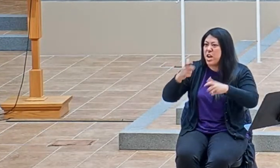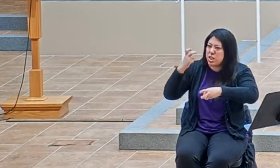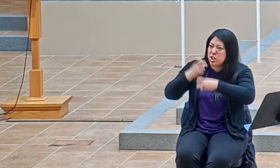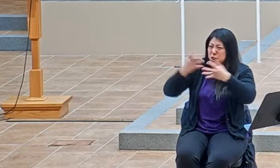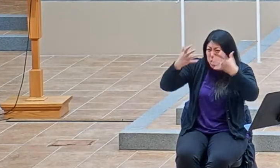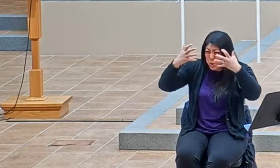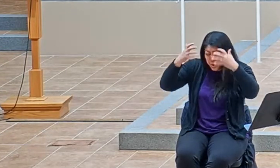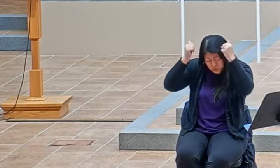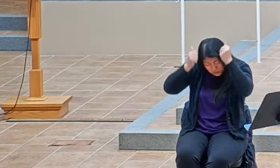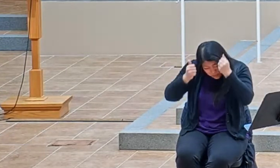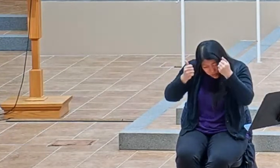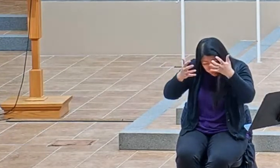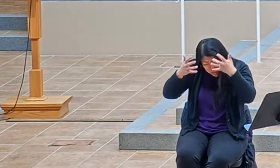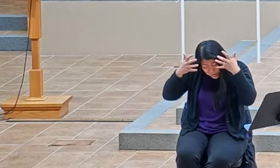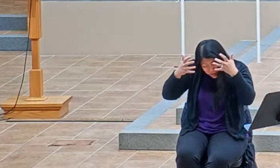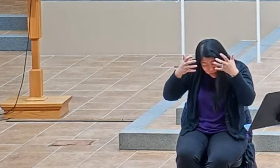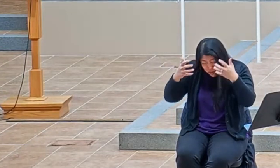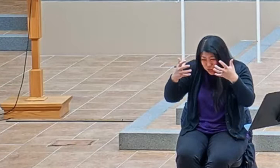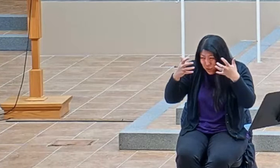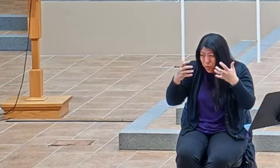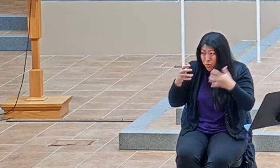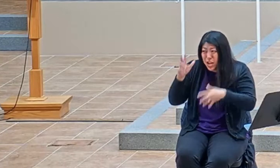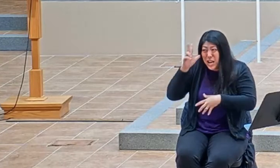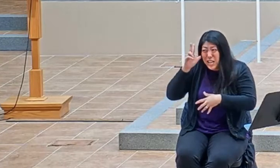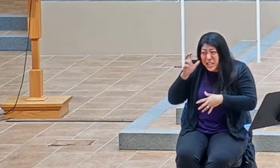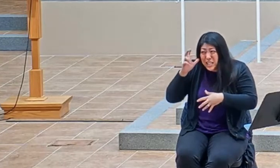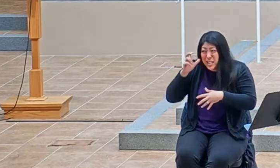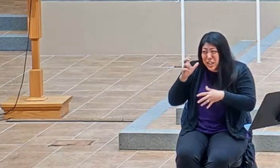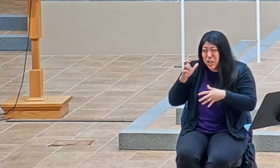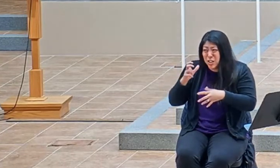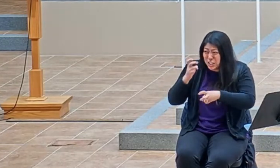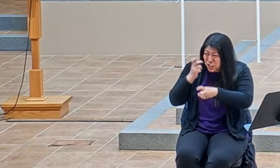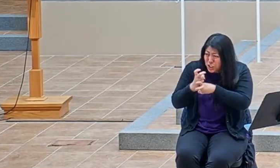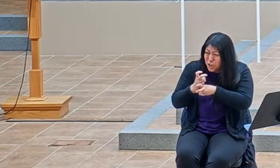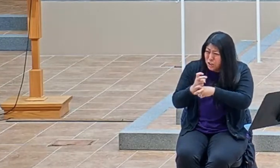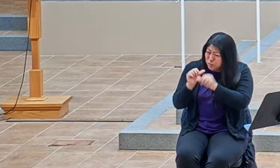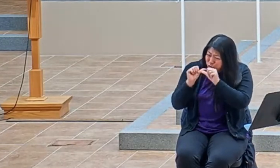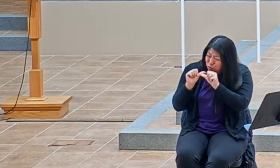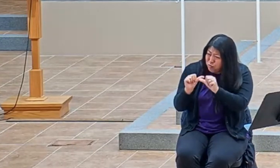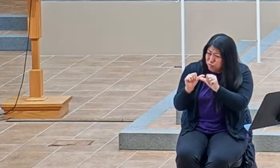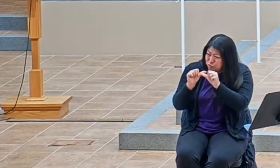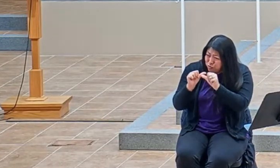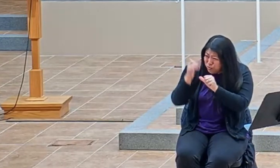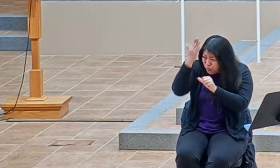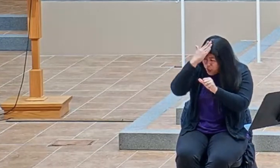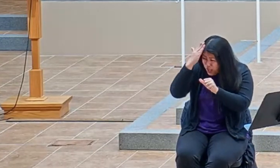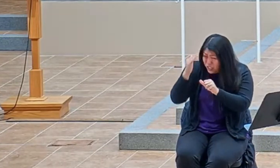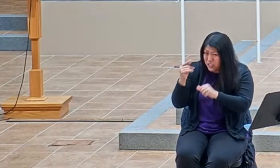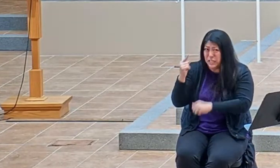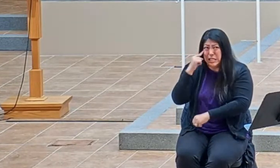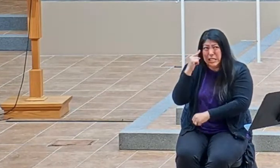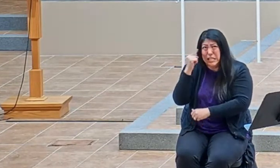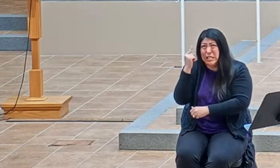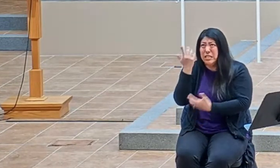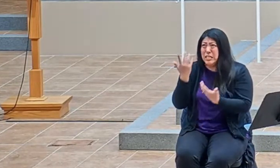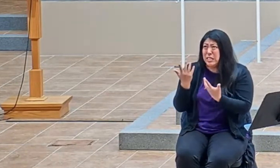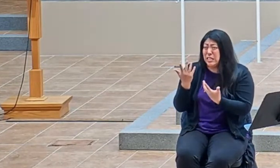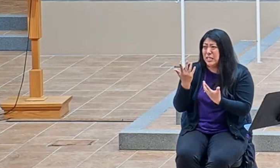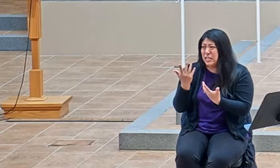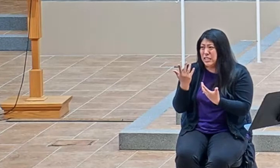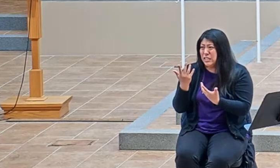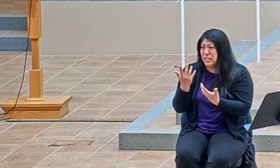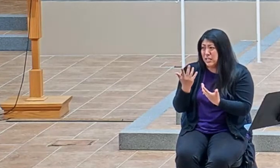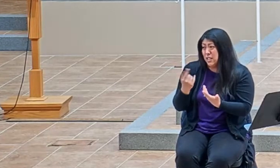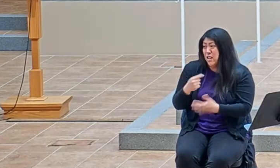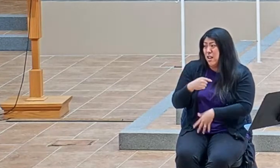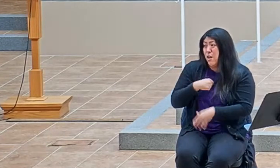I was putting my head down with my brim of my hat, and I could hear it just pounding my hat. And I was thinking, well,